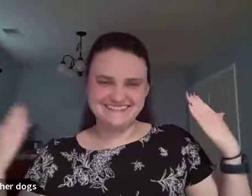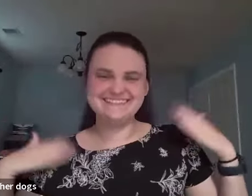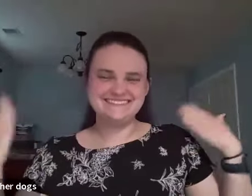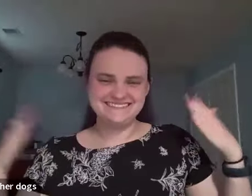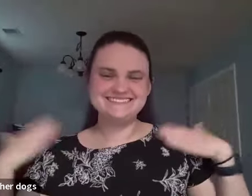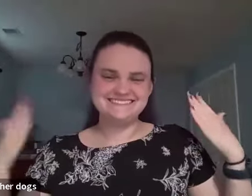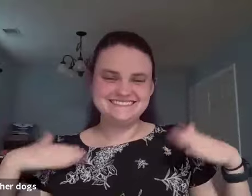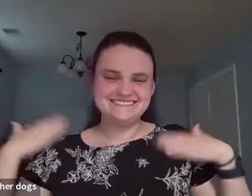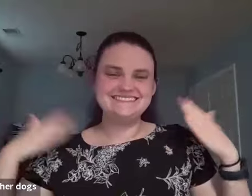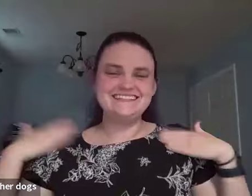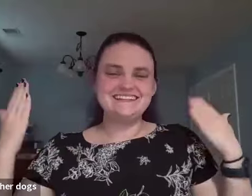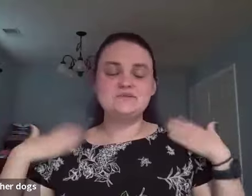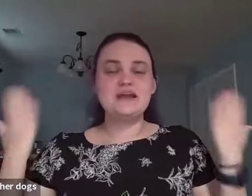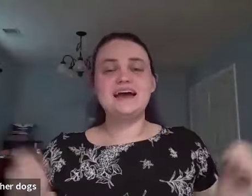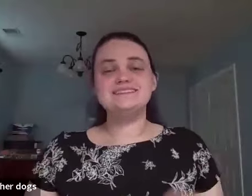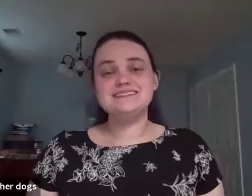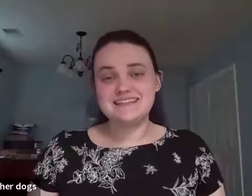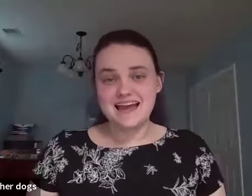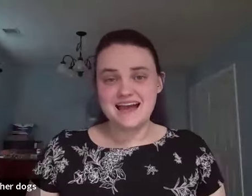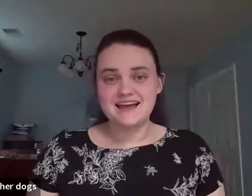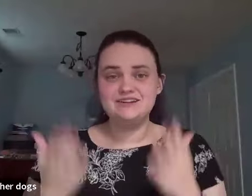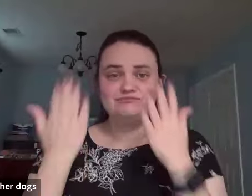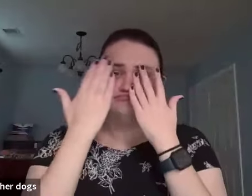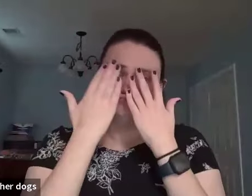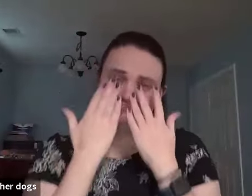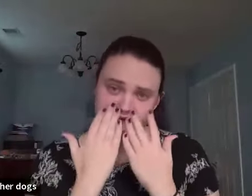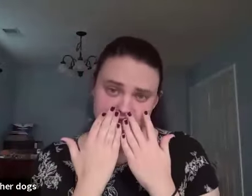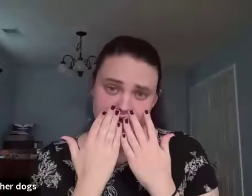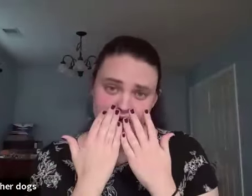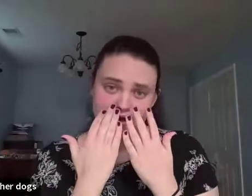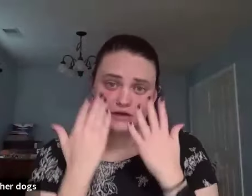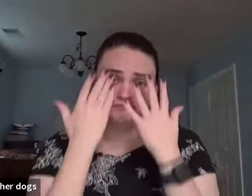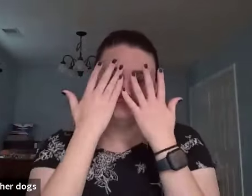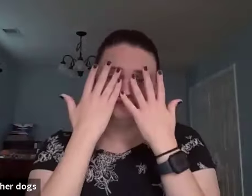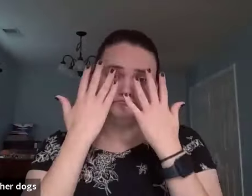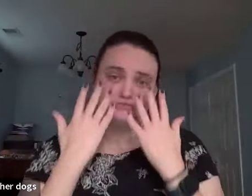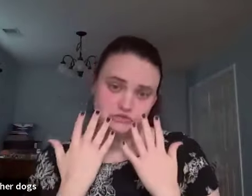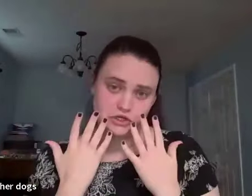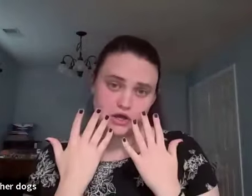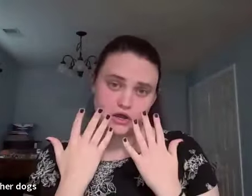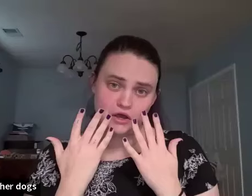happy. Then we had sad, sad,